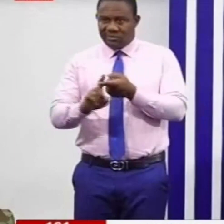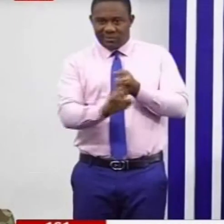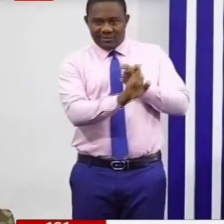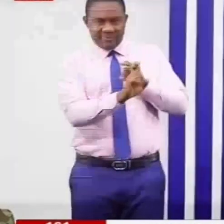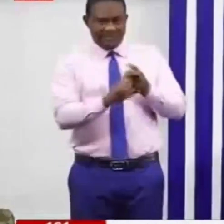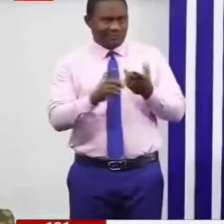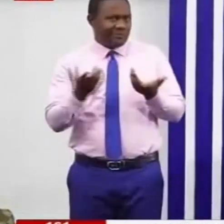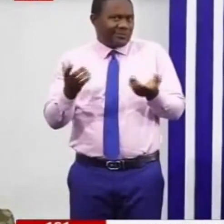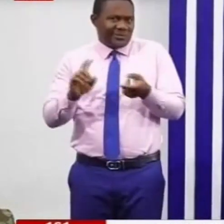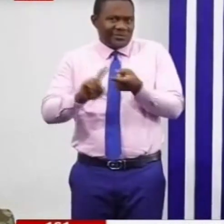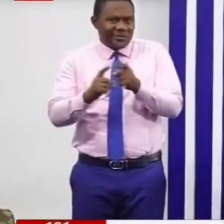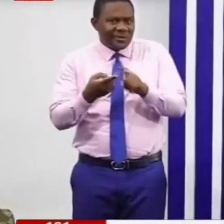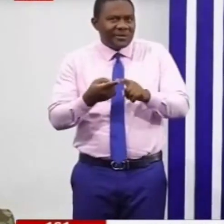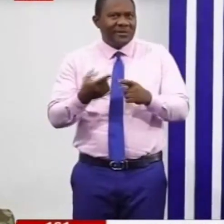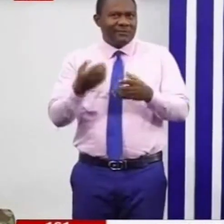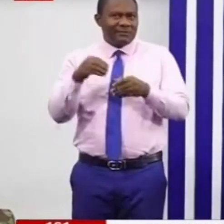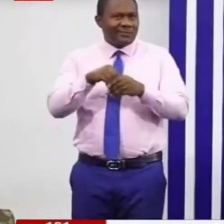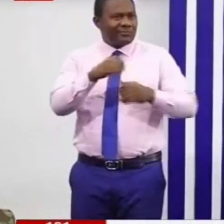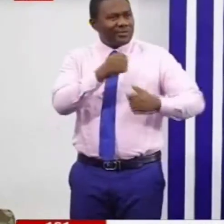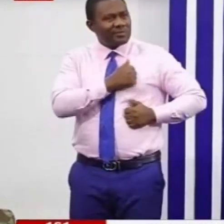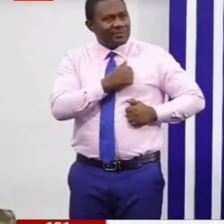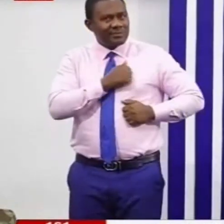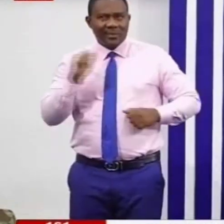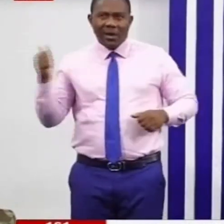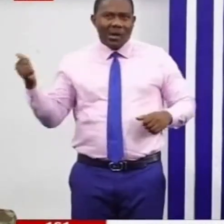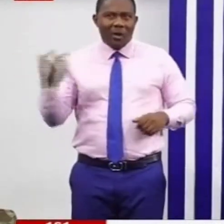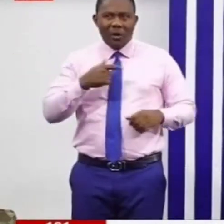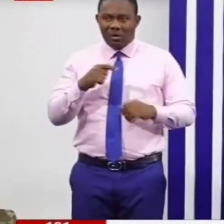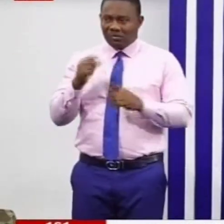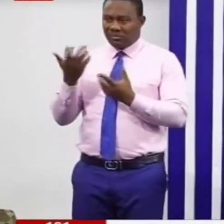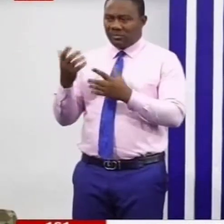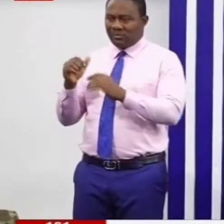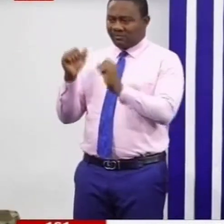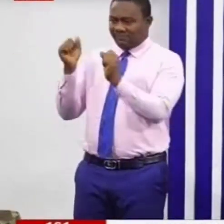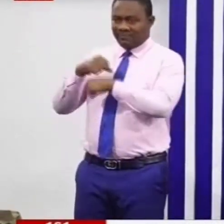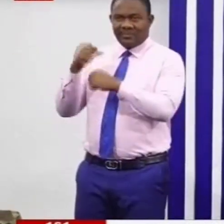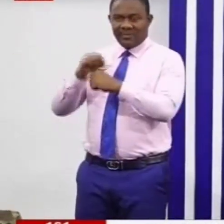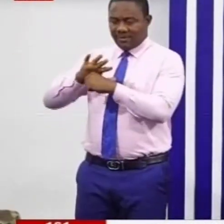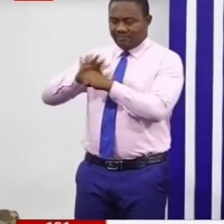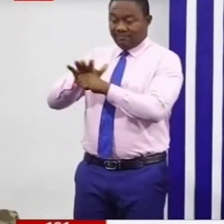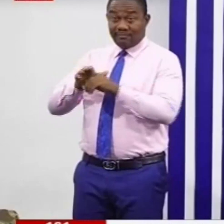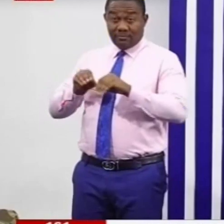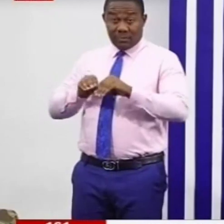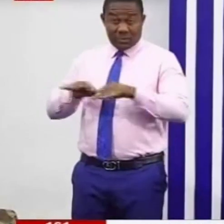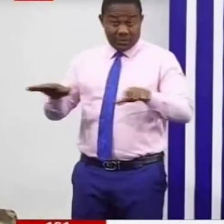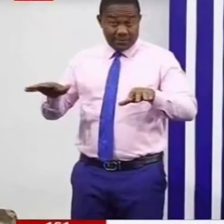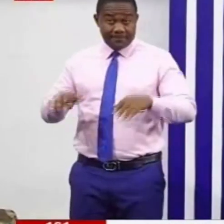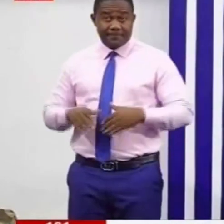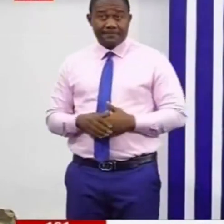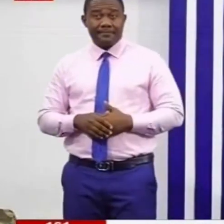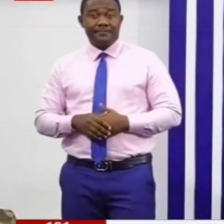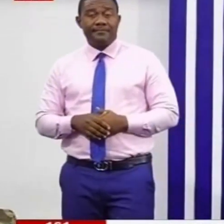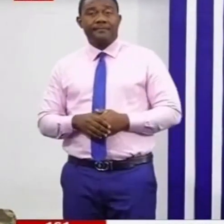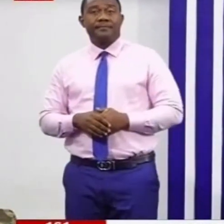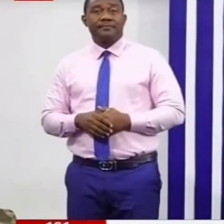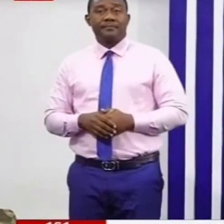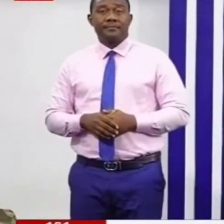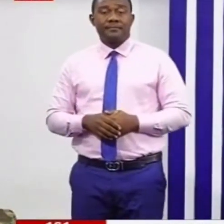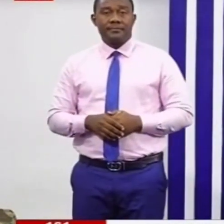people. We are all colleagues together now fighting coronavirus disease 19.